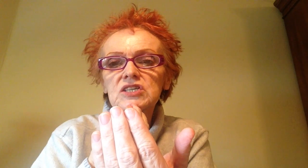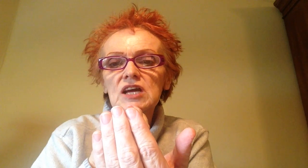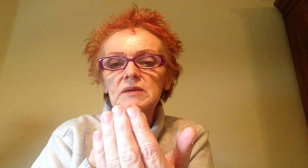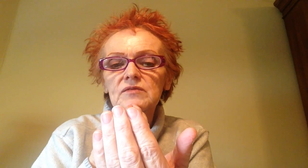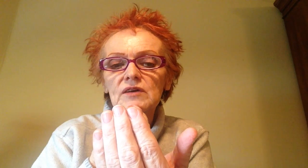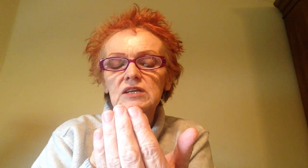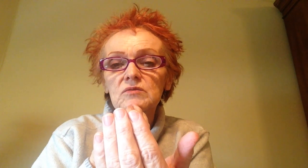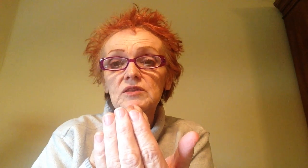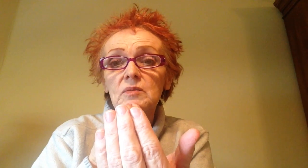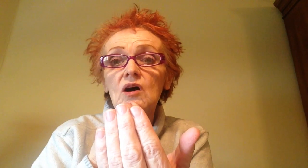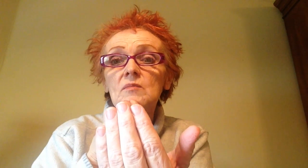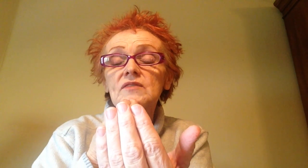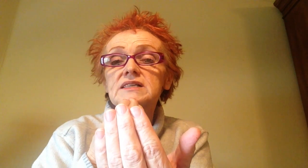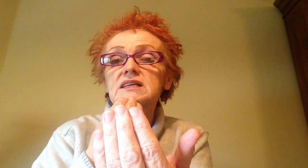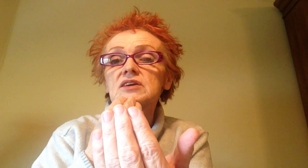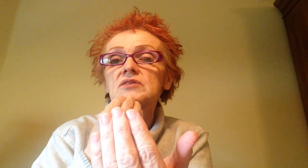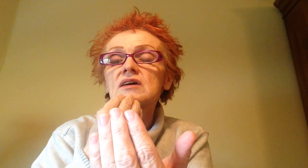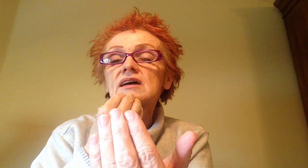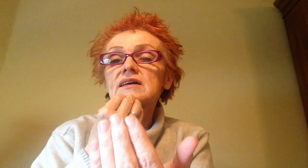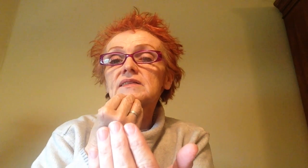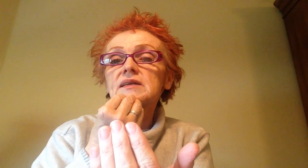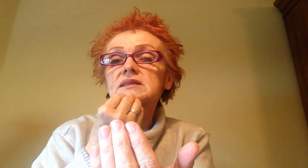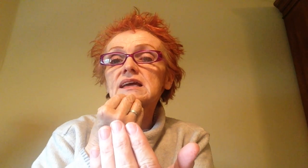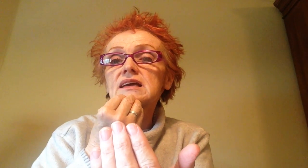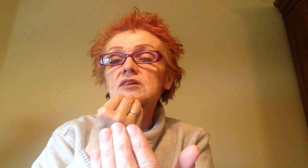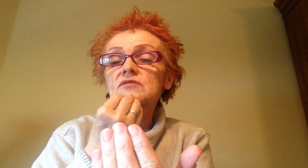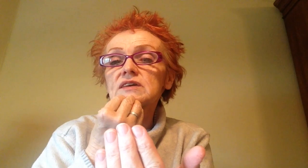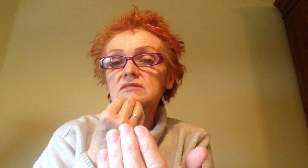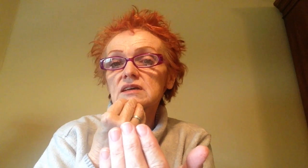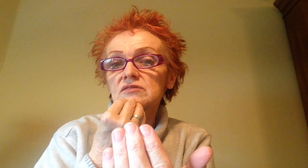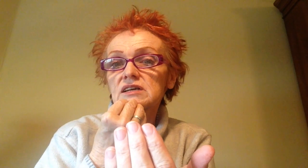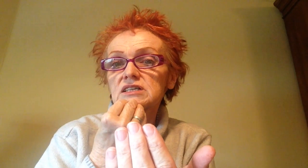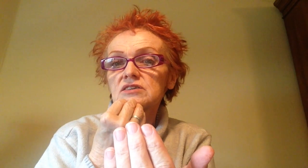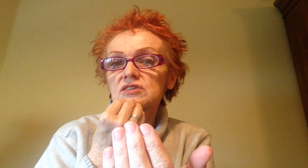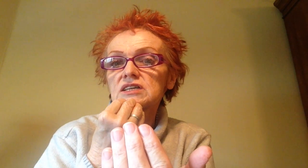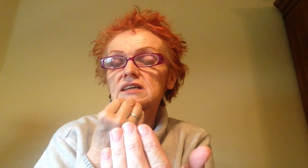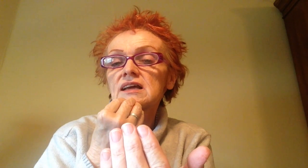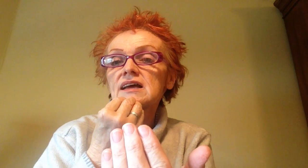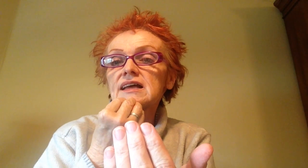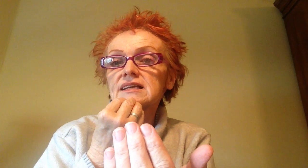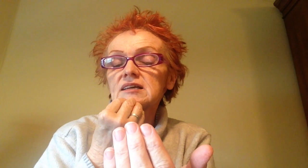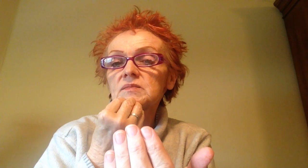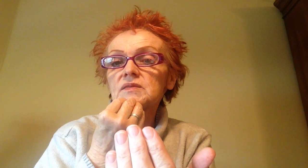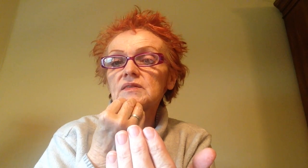shape in front of you with the palm facing you, and then take your fingers that are touching your chin and keep